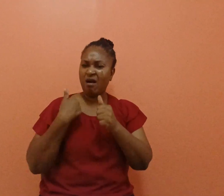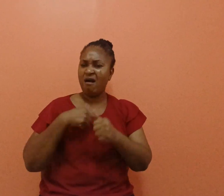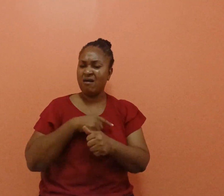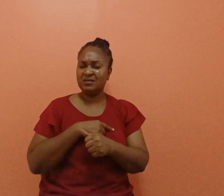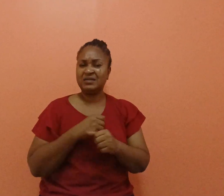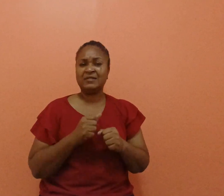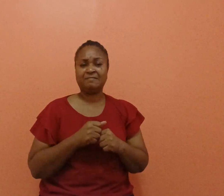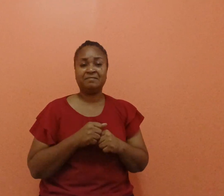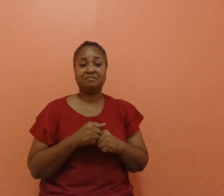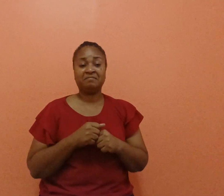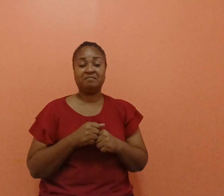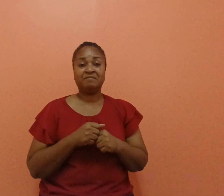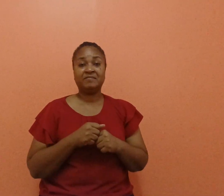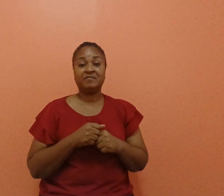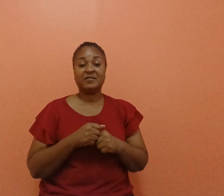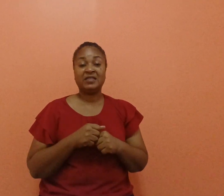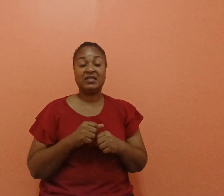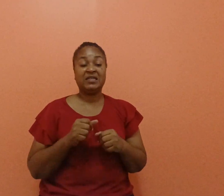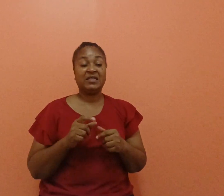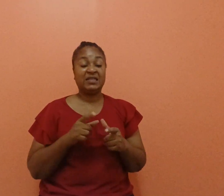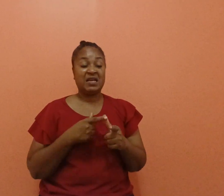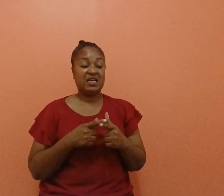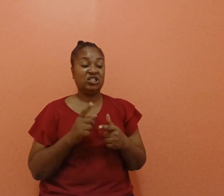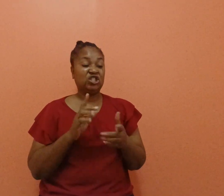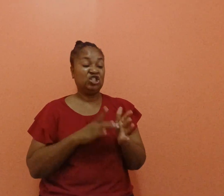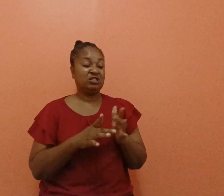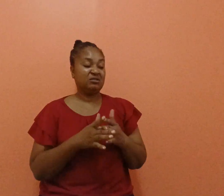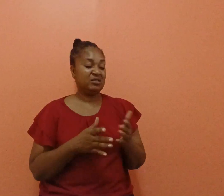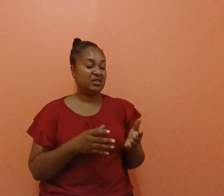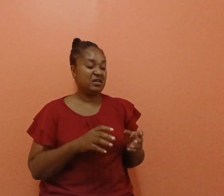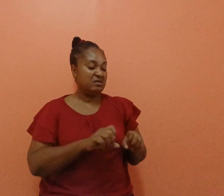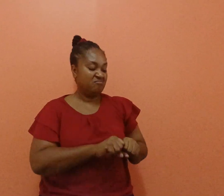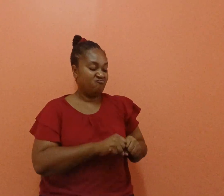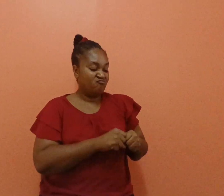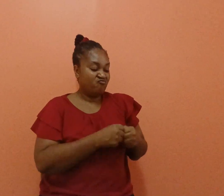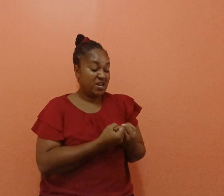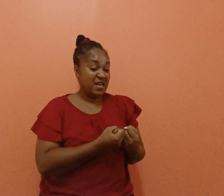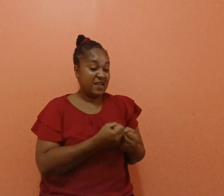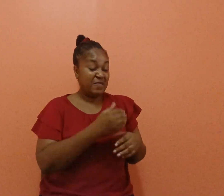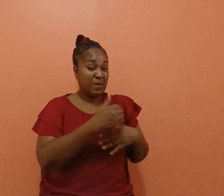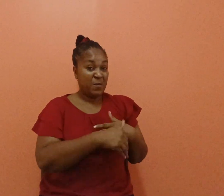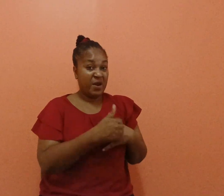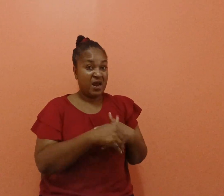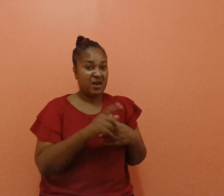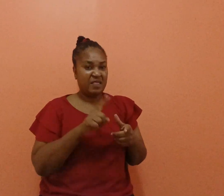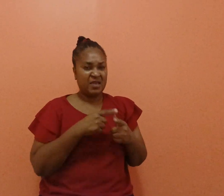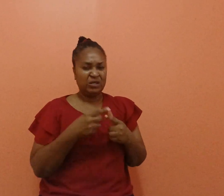When Jesus broke the bread, they recognized him.